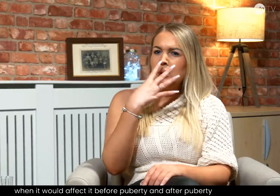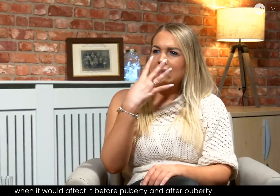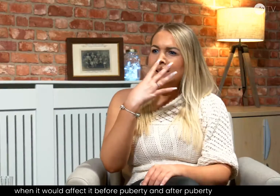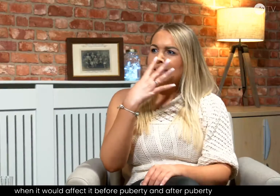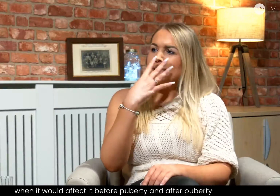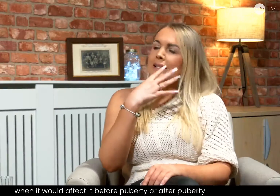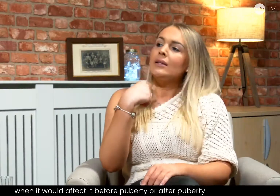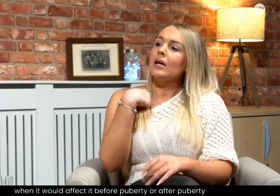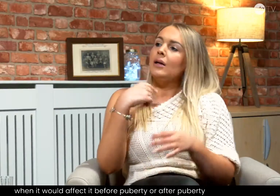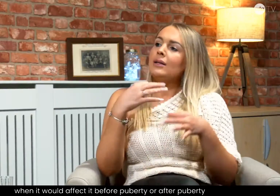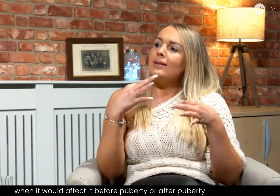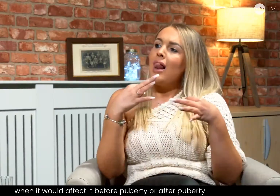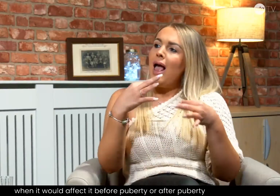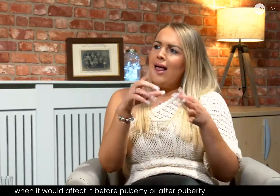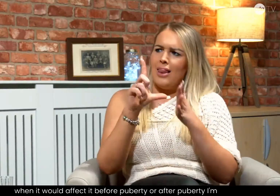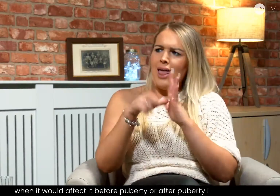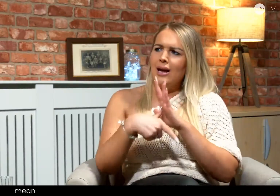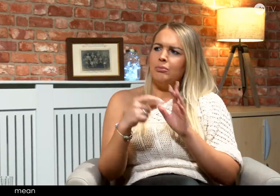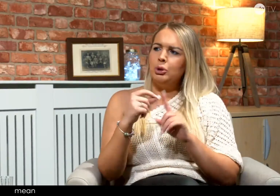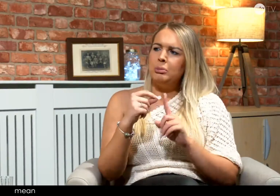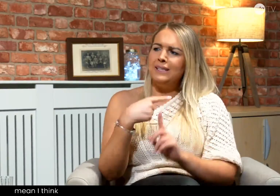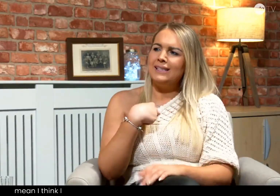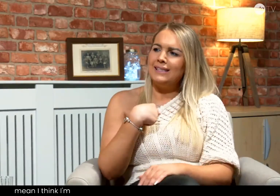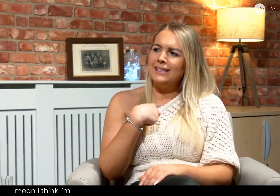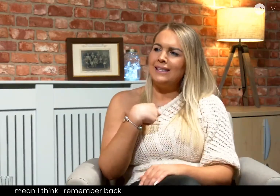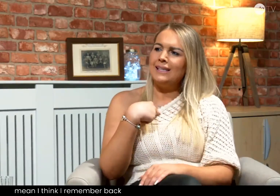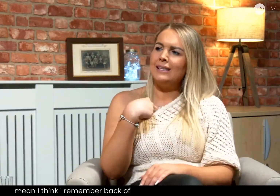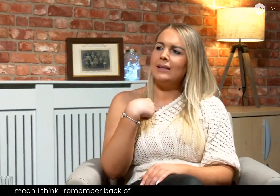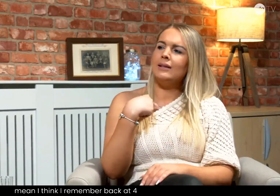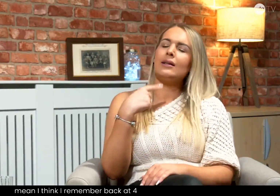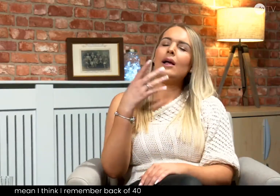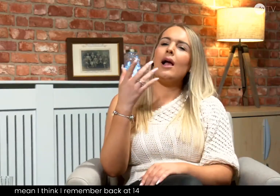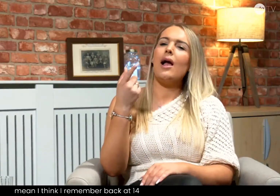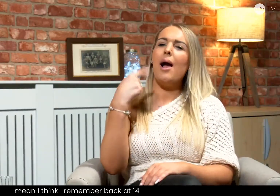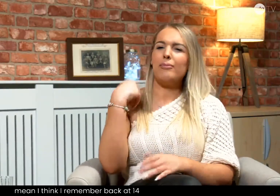I mean, I think I remember back at 14, I was very, very late to hit puberty.